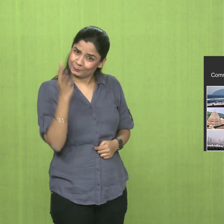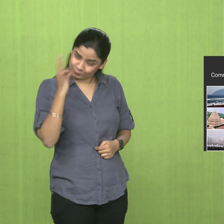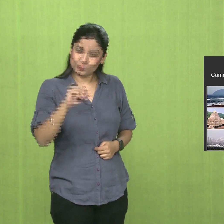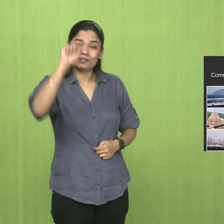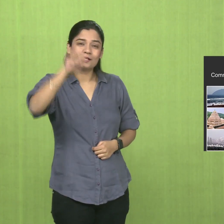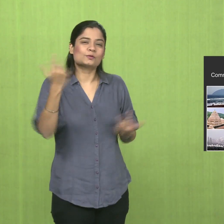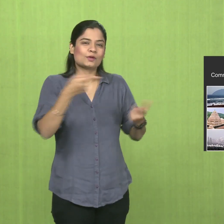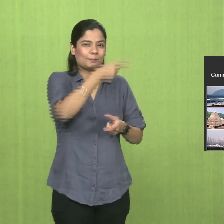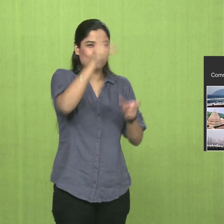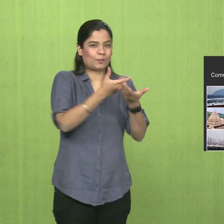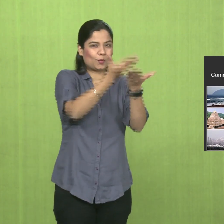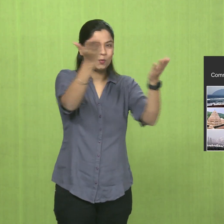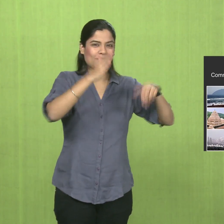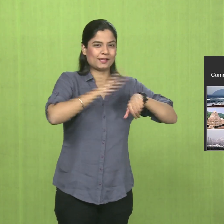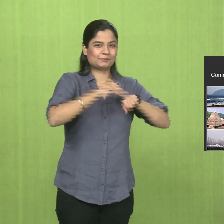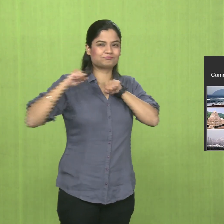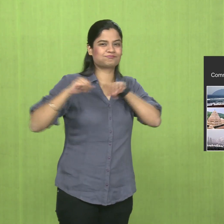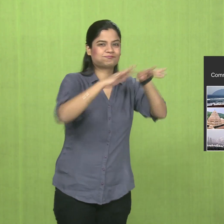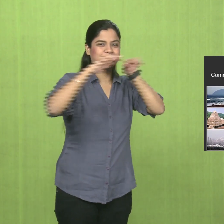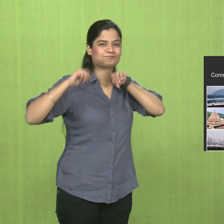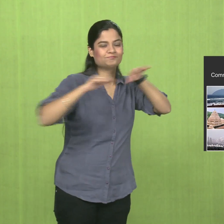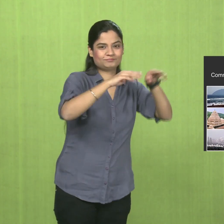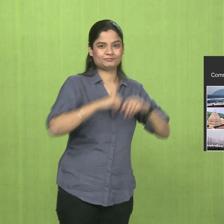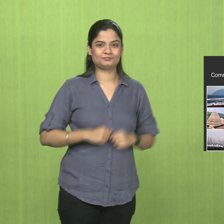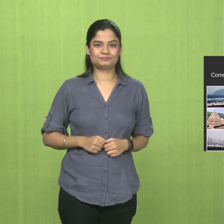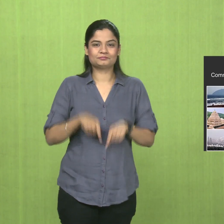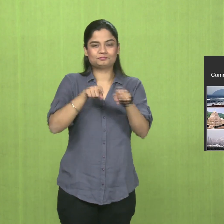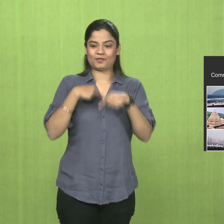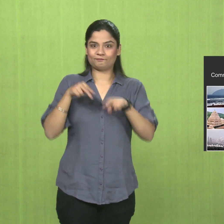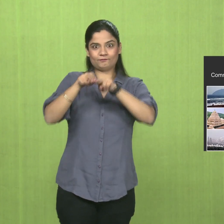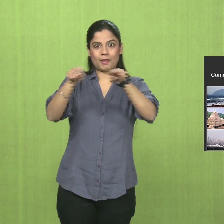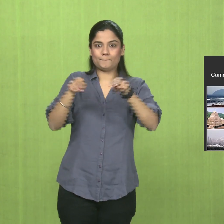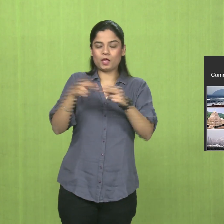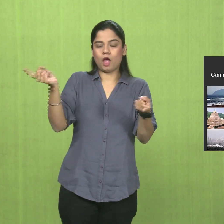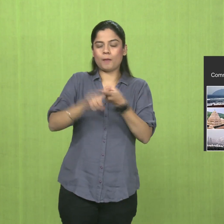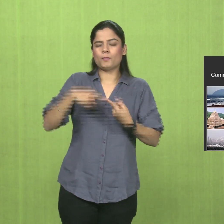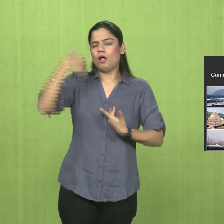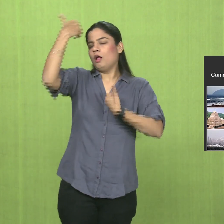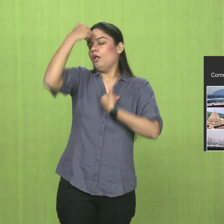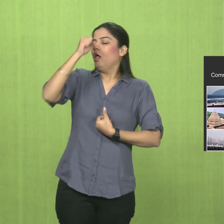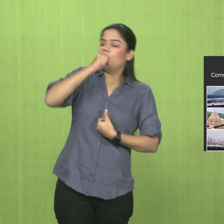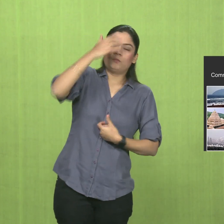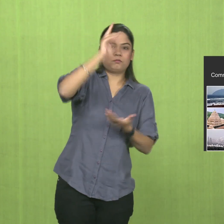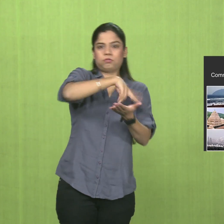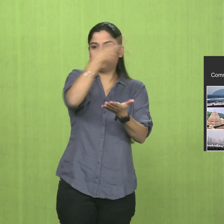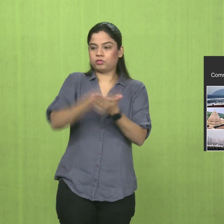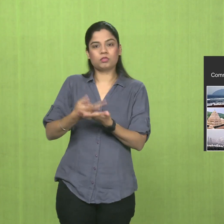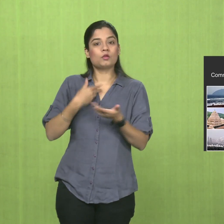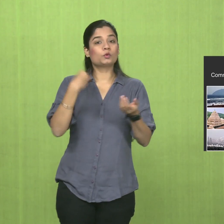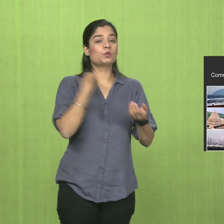these places are important for us. We all go to these places. Like, for example, if there's an emergency and there's someone in my house